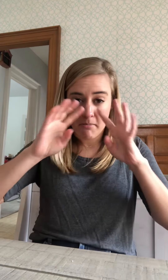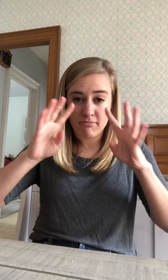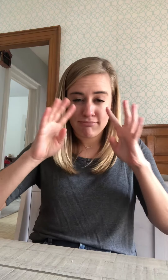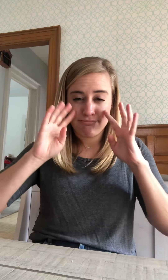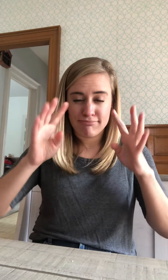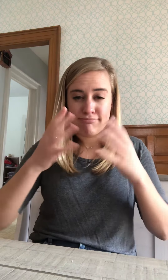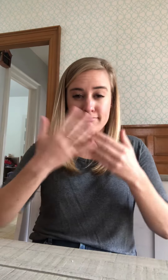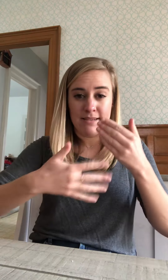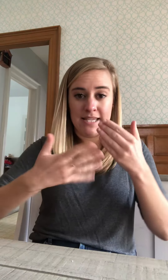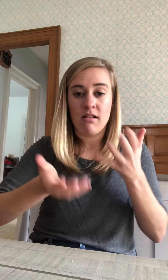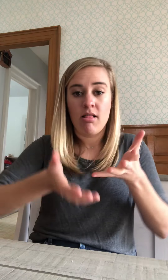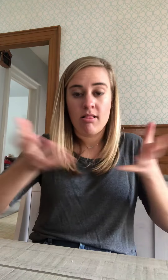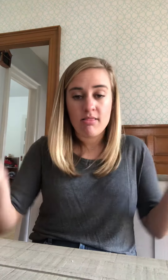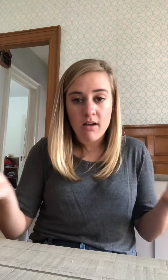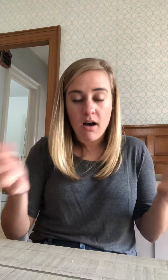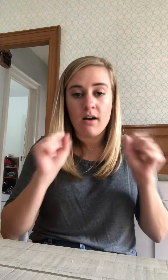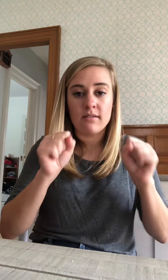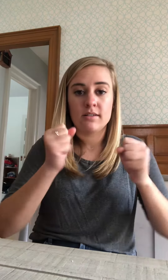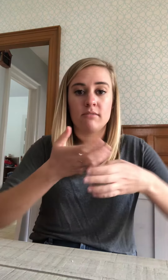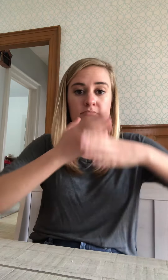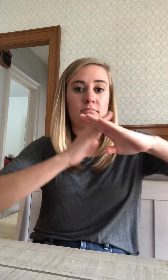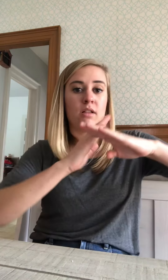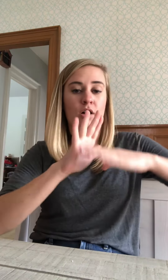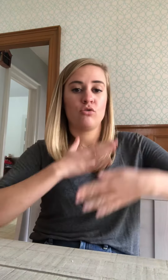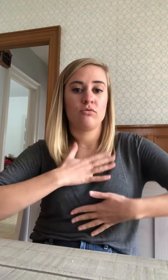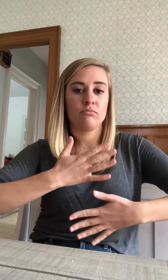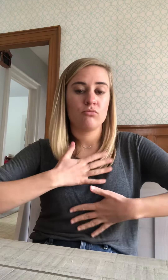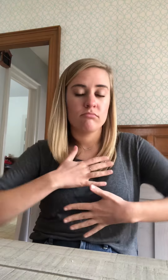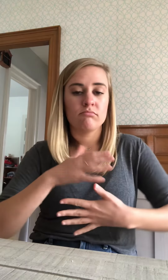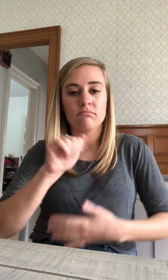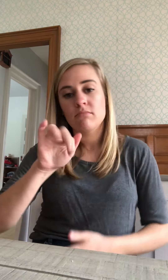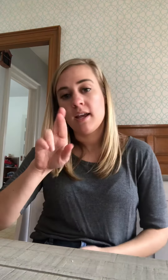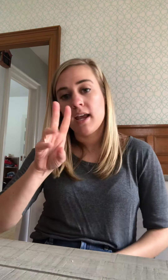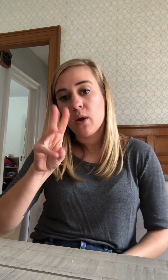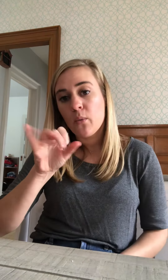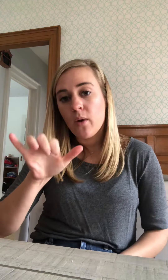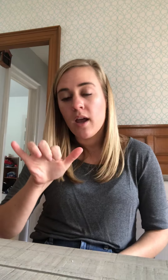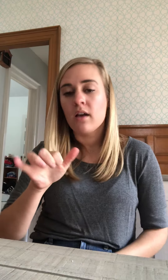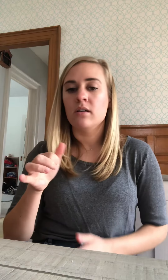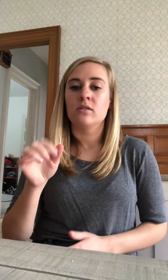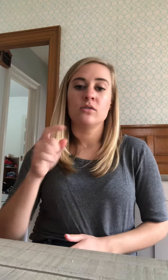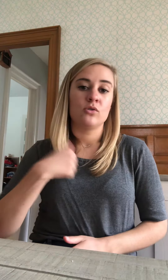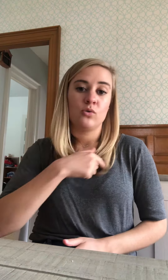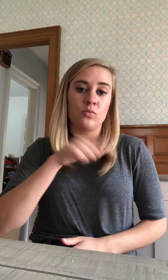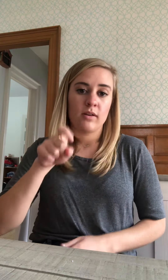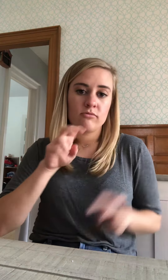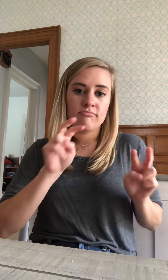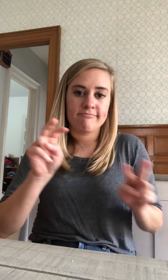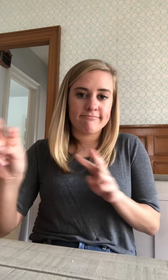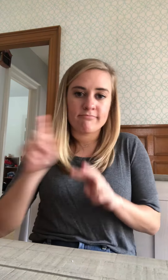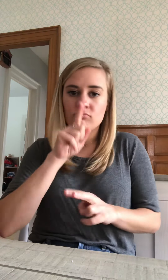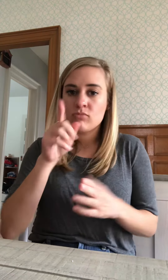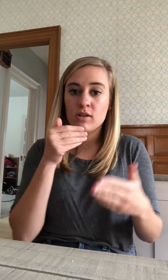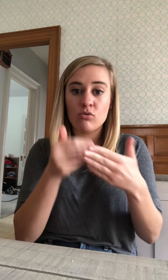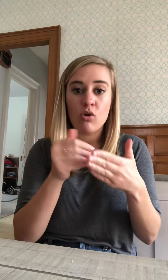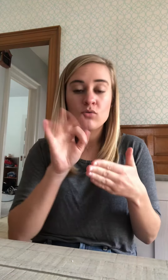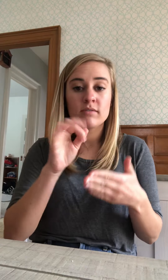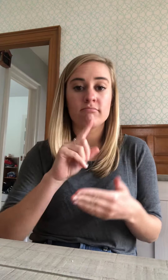fairly quickly. So they're injuries that we want to keep a close eye on. And if there's significant bleeding or hemorrhage,